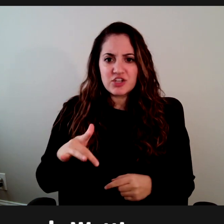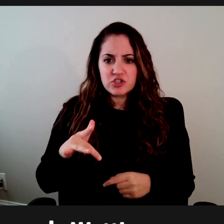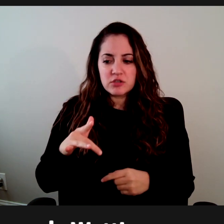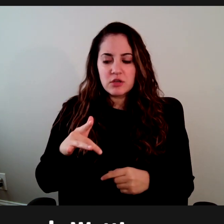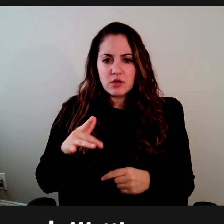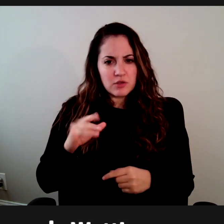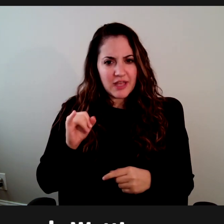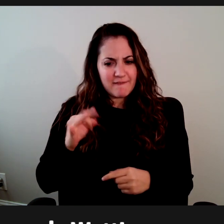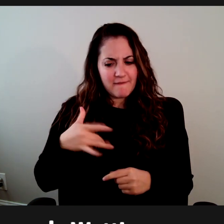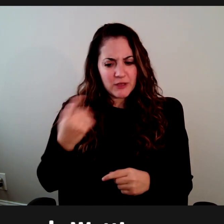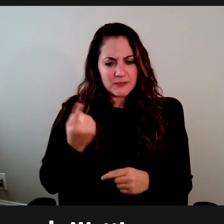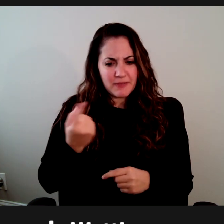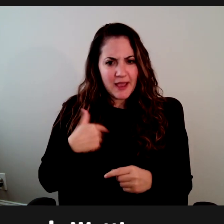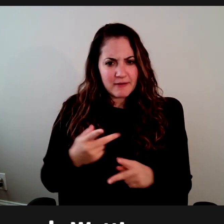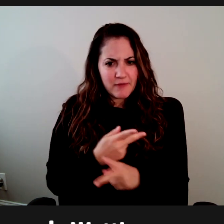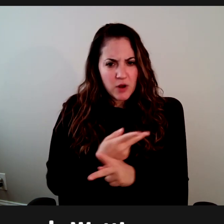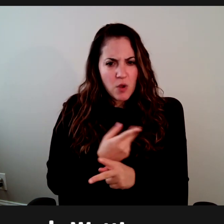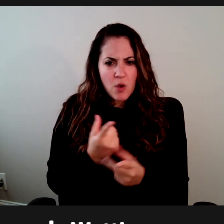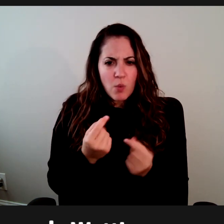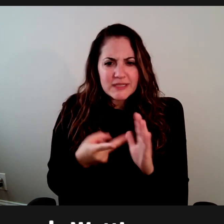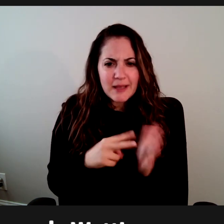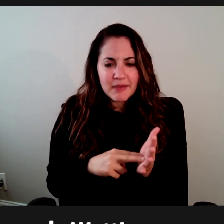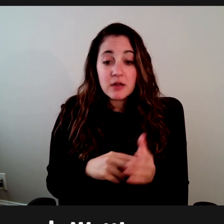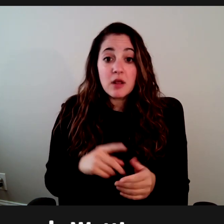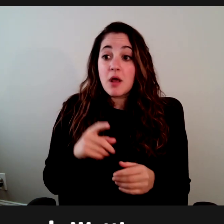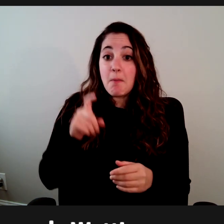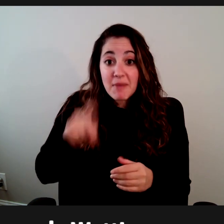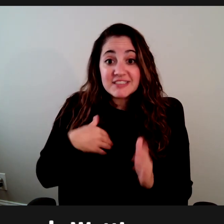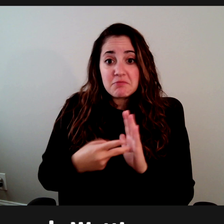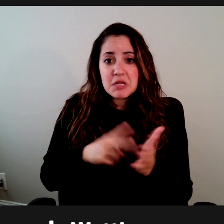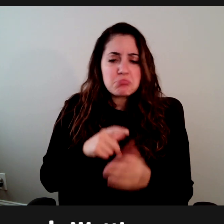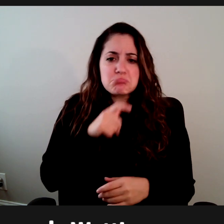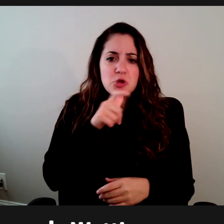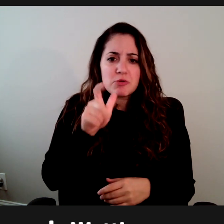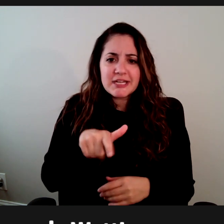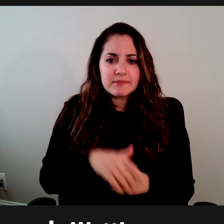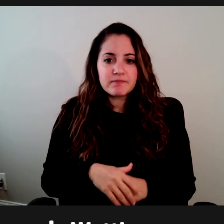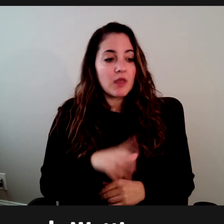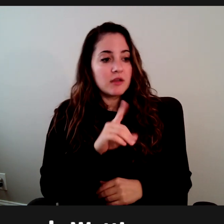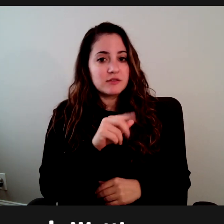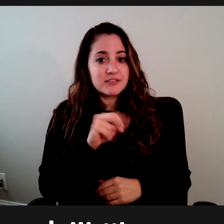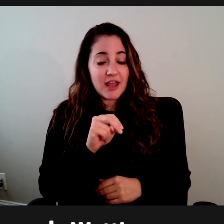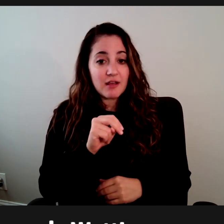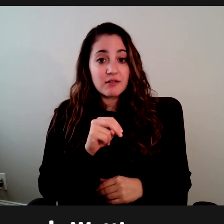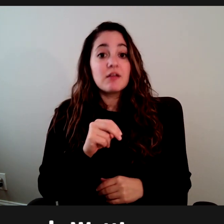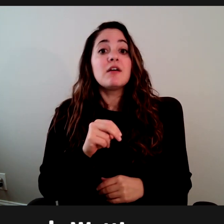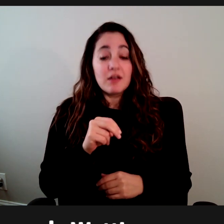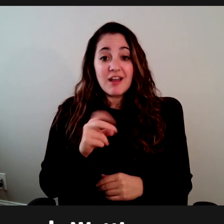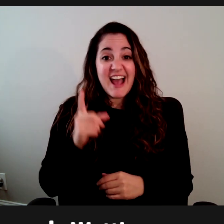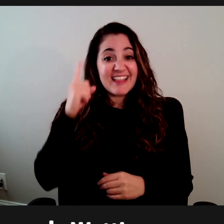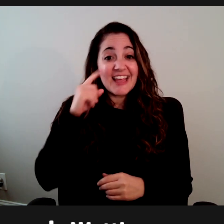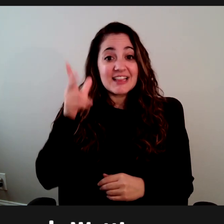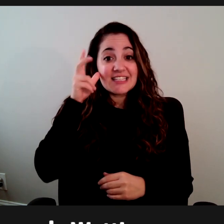then I discern, okay, what is this, and right, it doesn't always have to mean anything either. Listening, I think, is sometimes